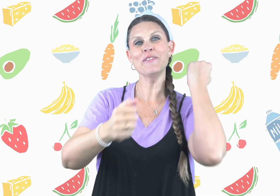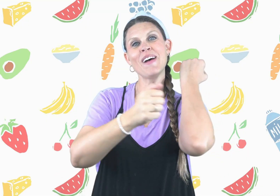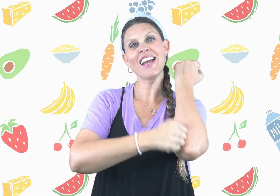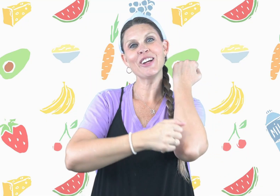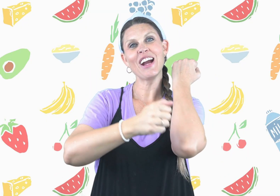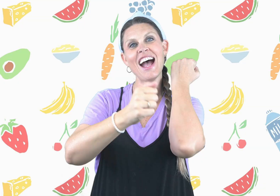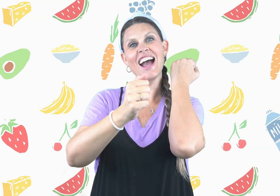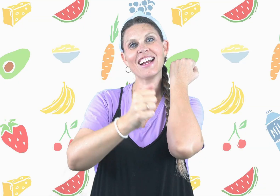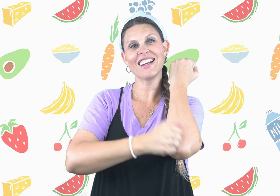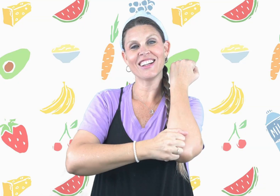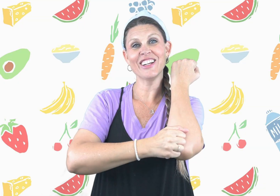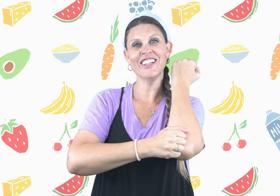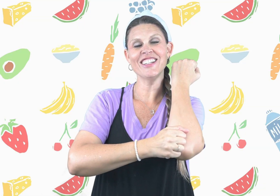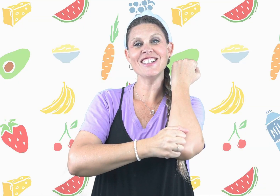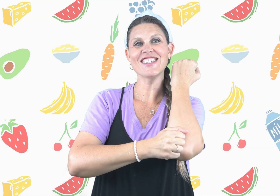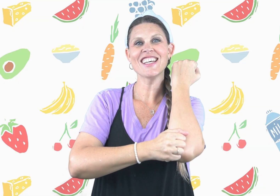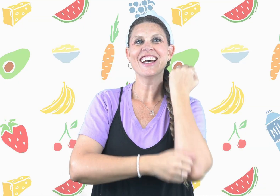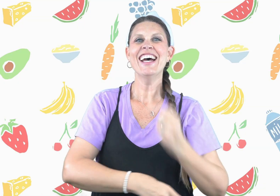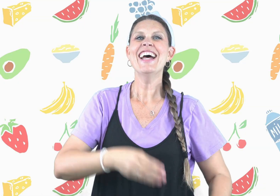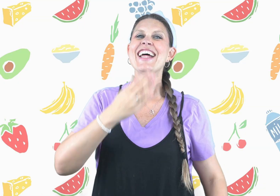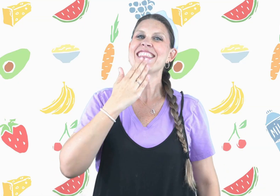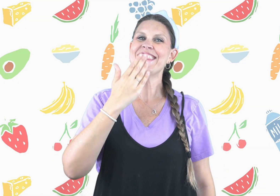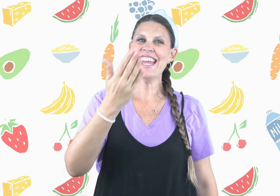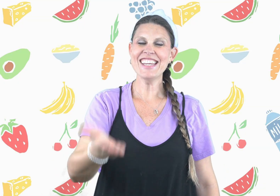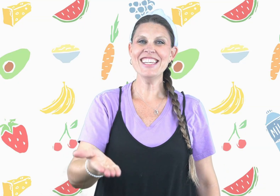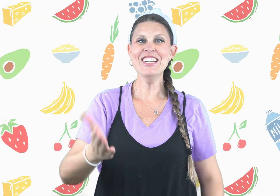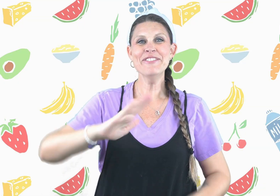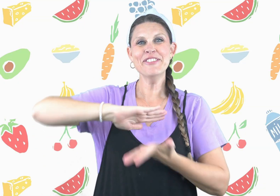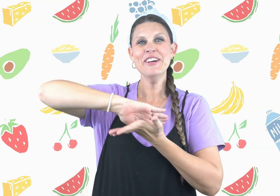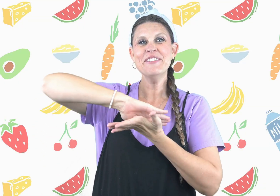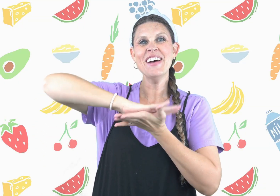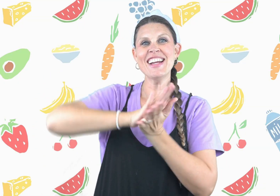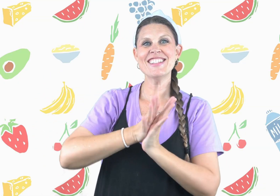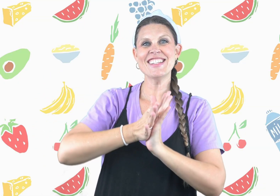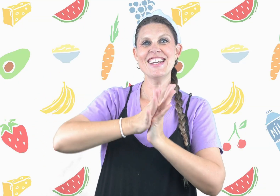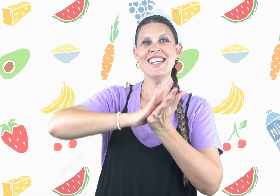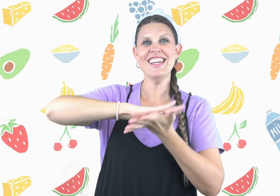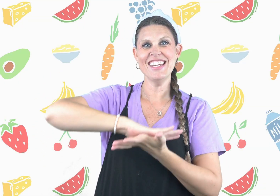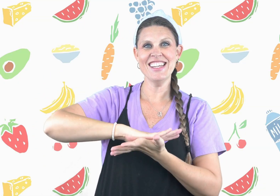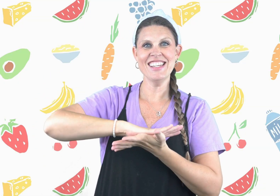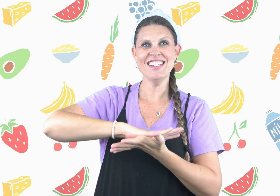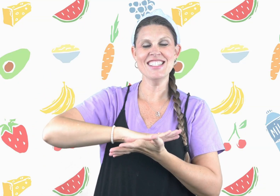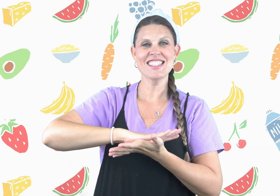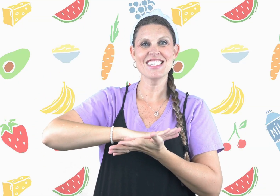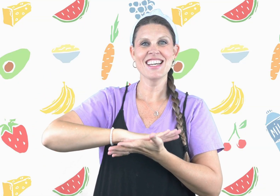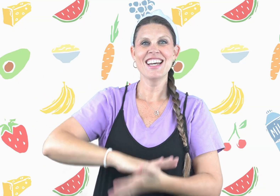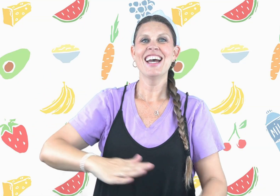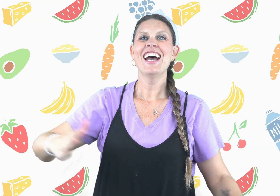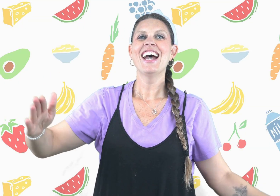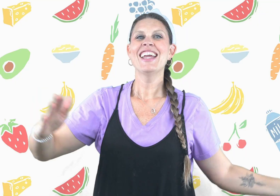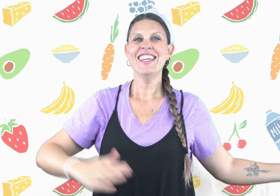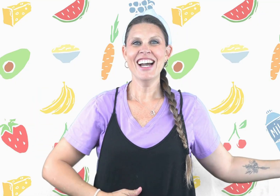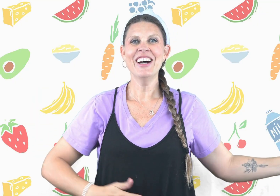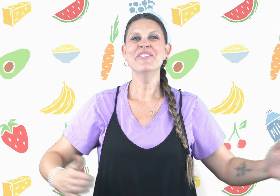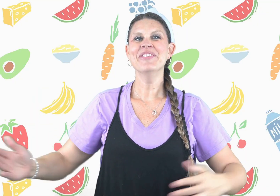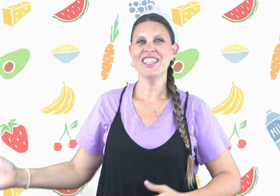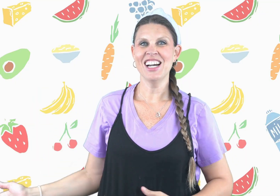my crackers. Thank you for my cheese. Yum,